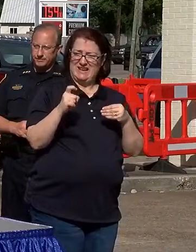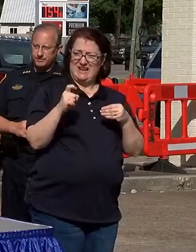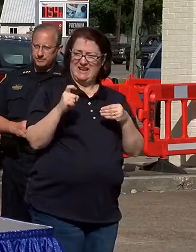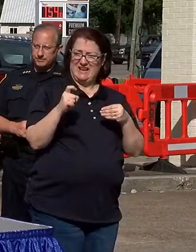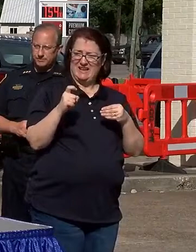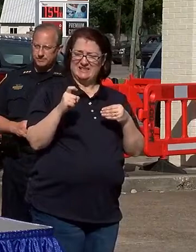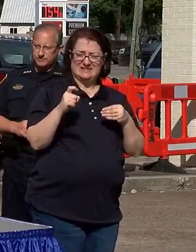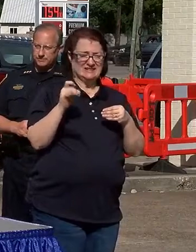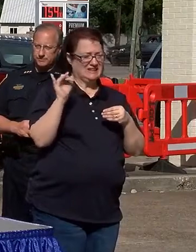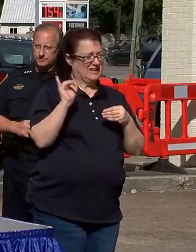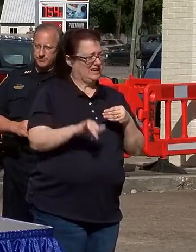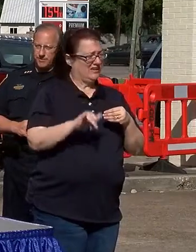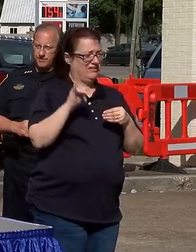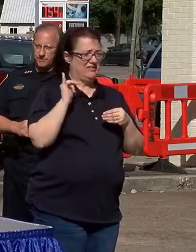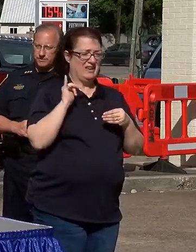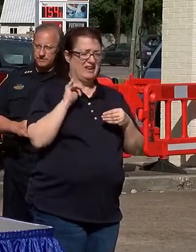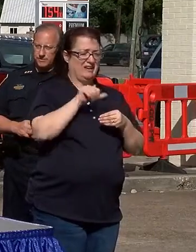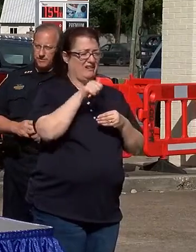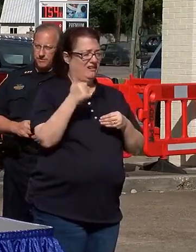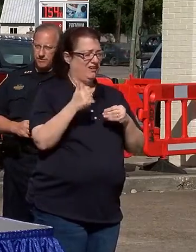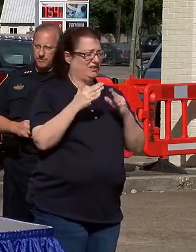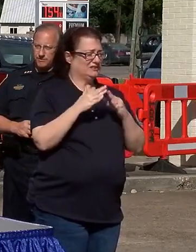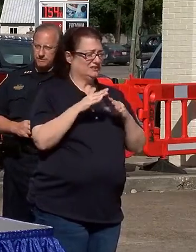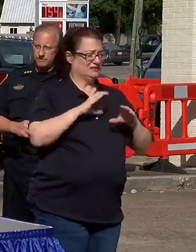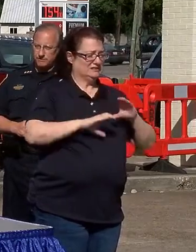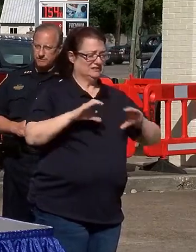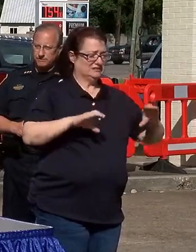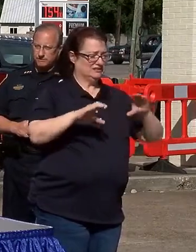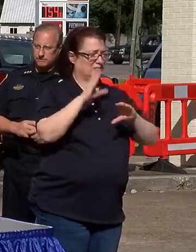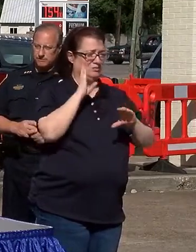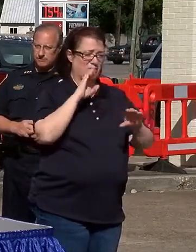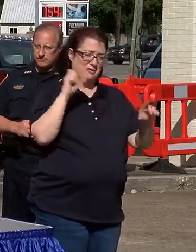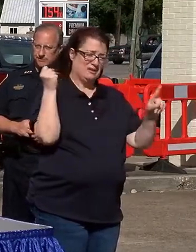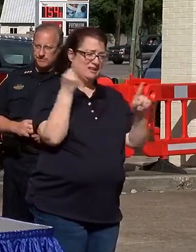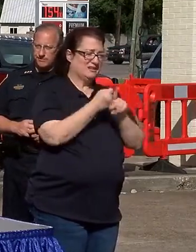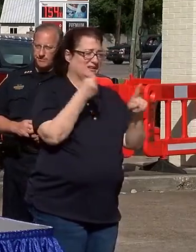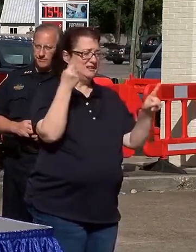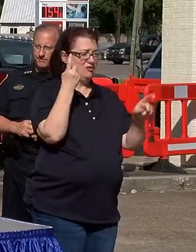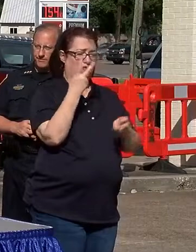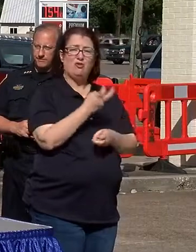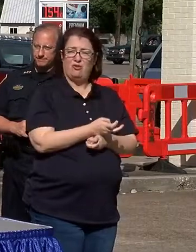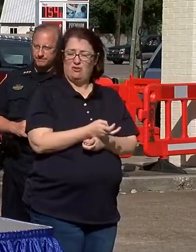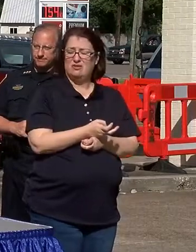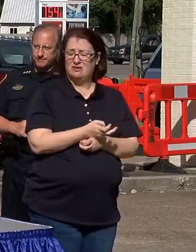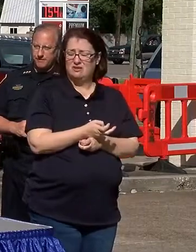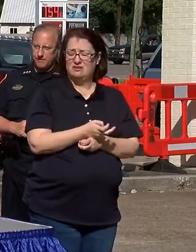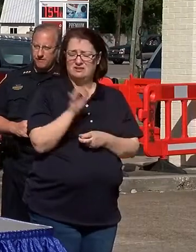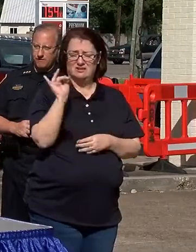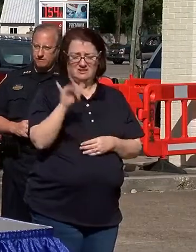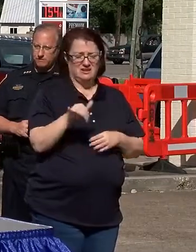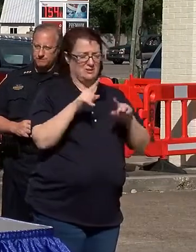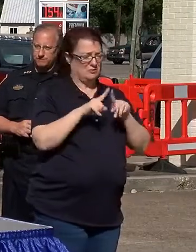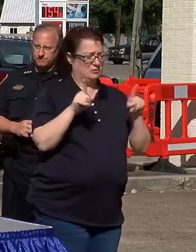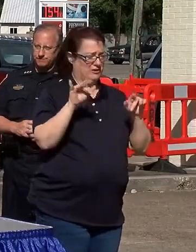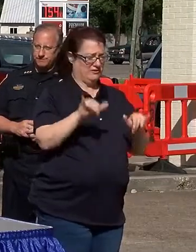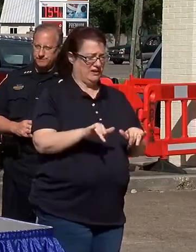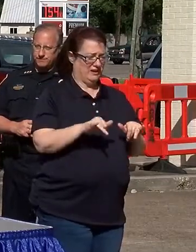strong municipalities around Lafayette within this parish will take a strong hit. But enacting measures such as the Safe